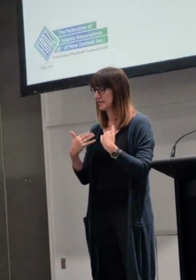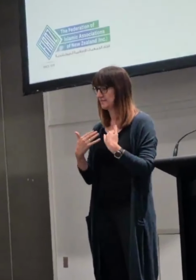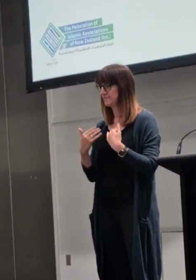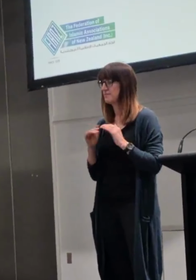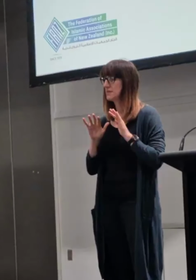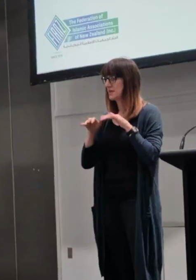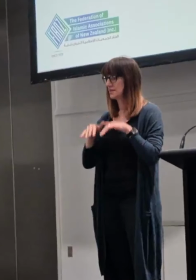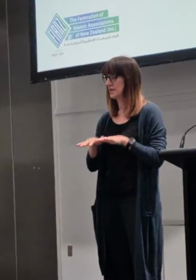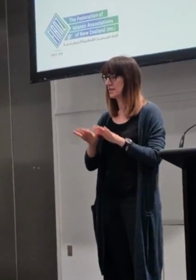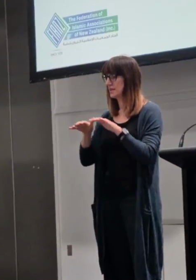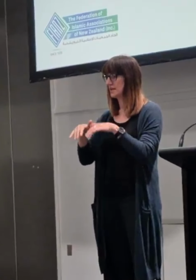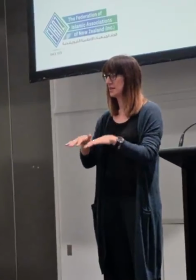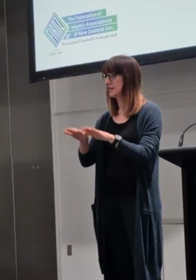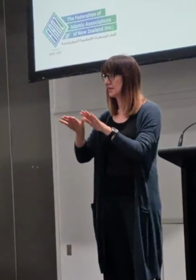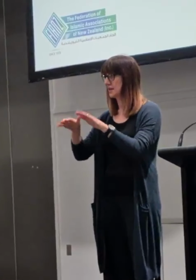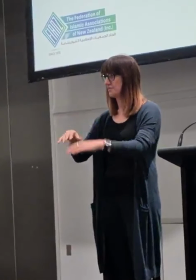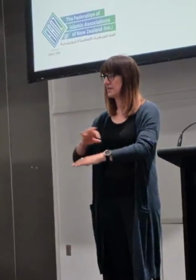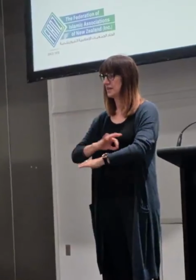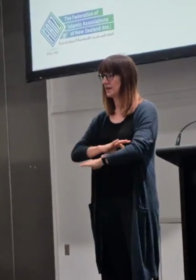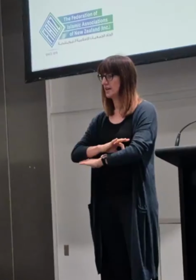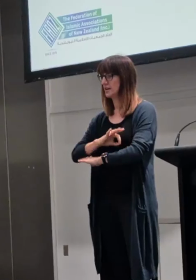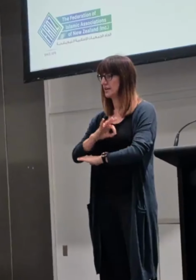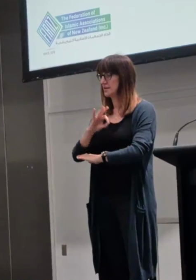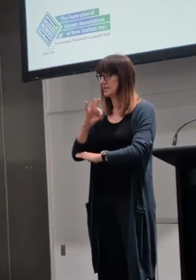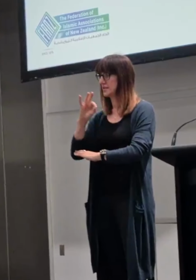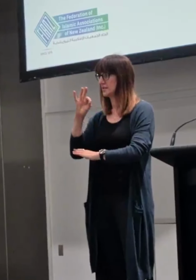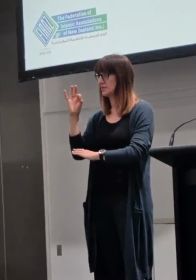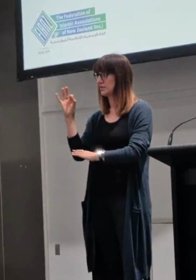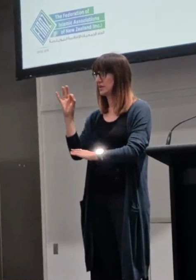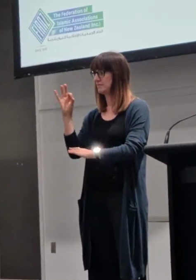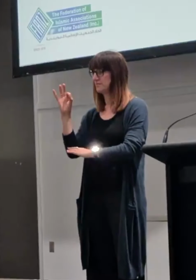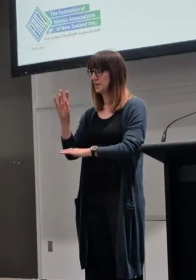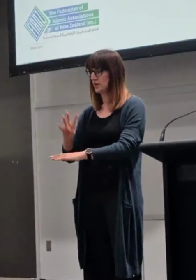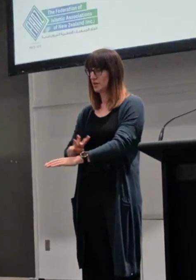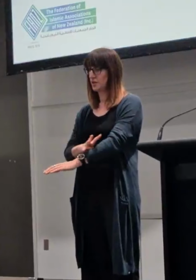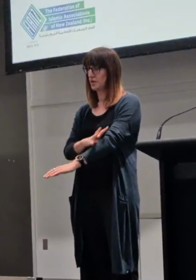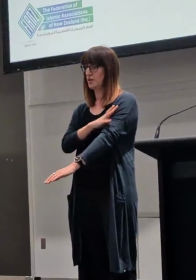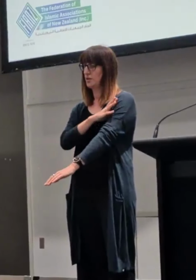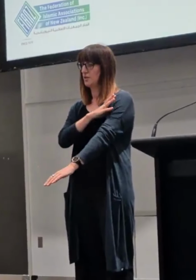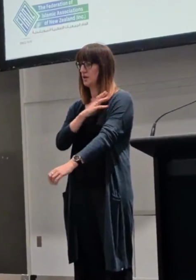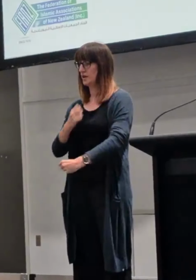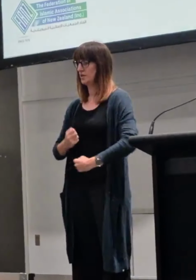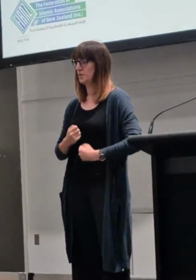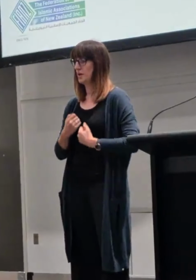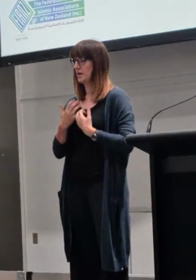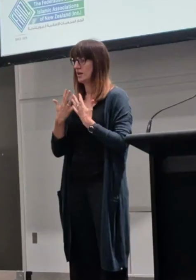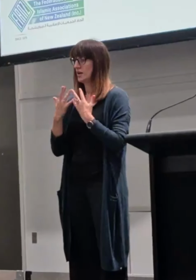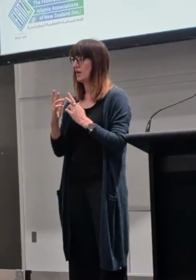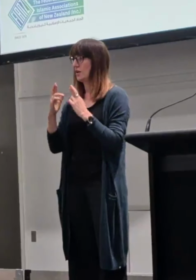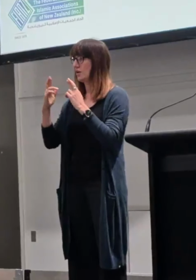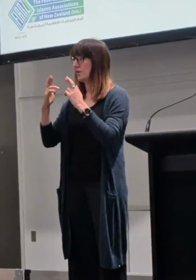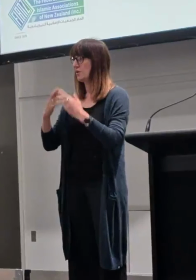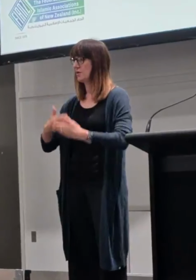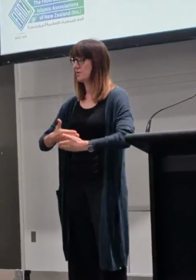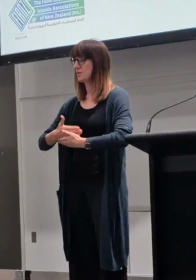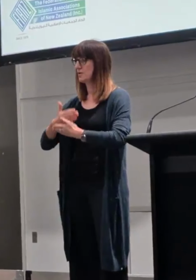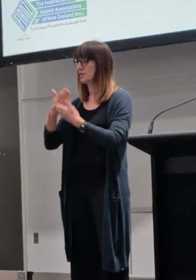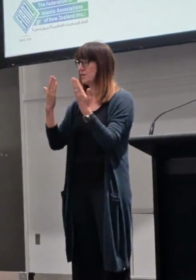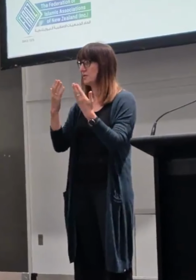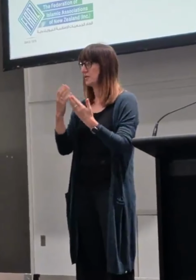ki tai. E hi aki ana ti atakura. He tio, he huka, he